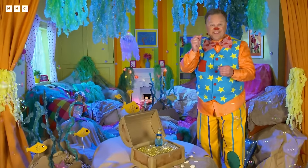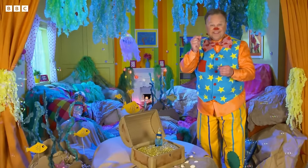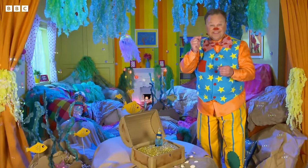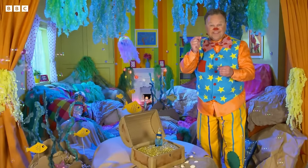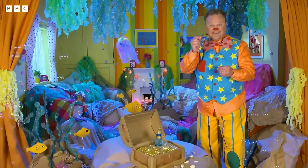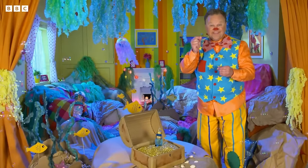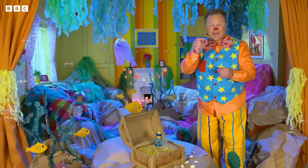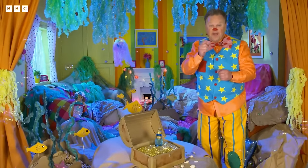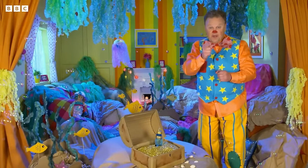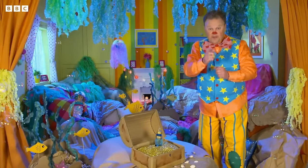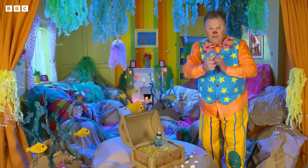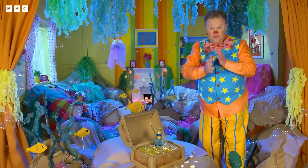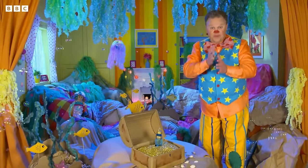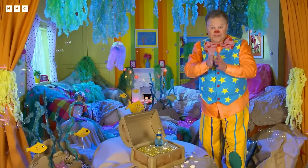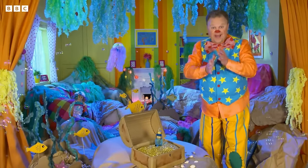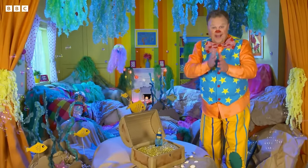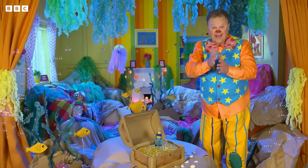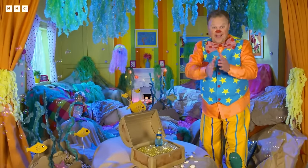Bubbles. You sign.